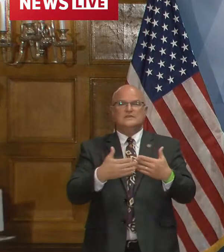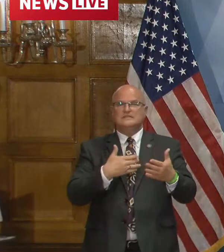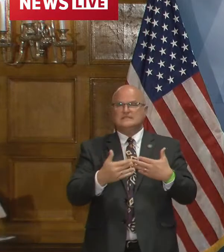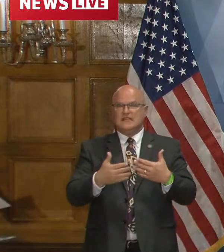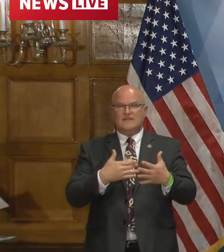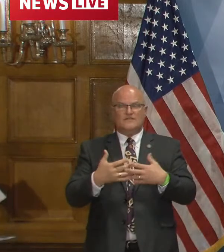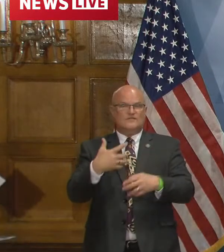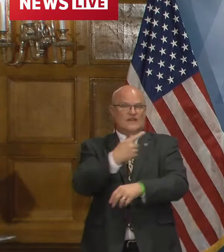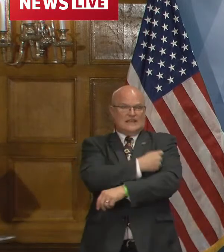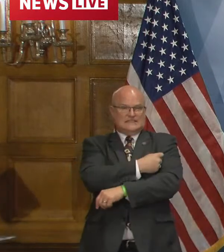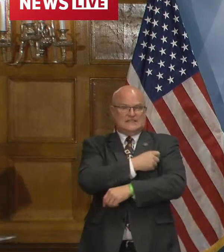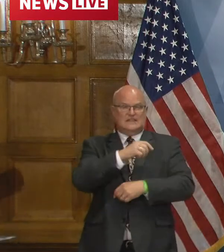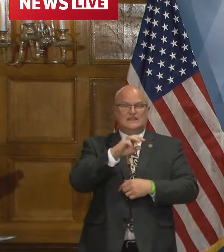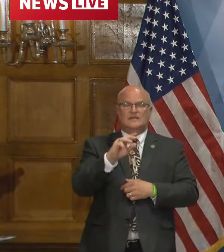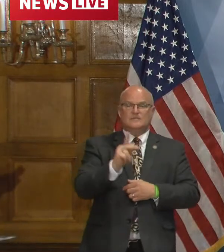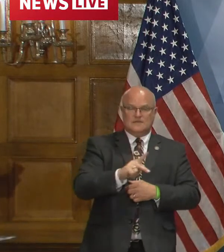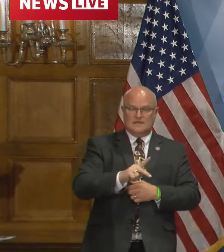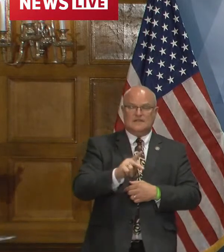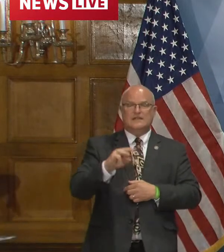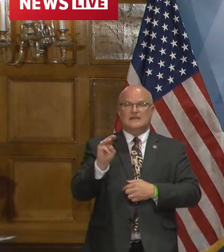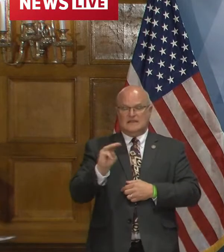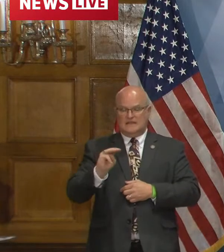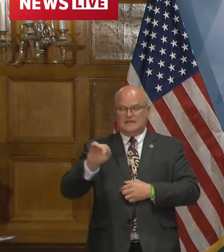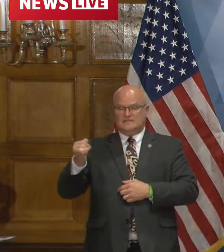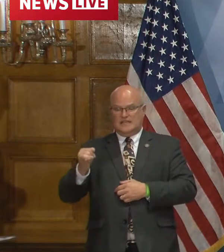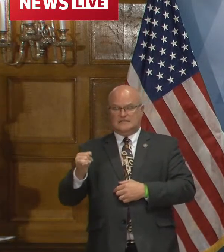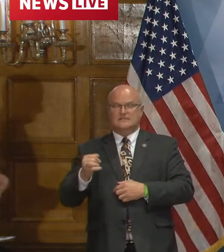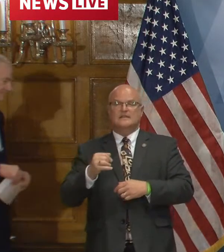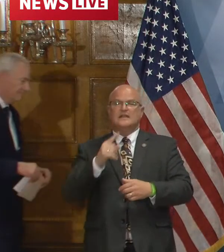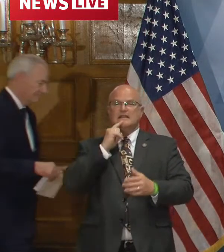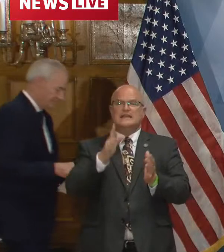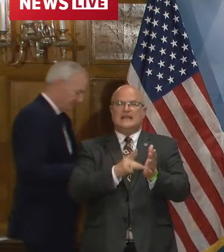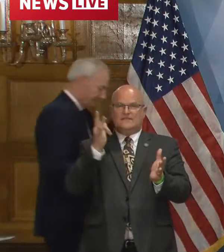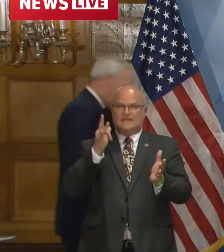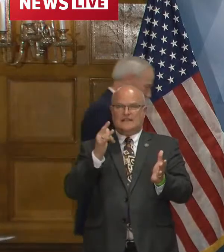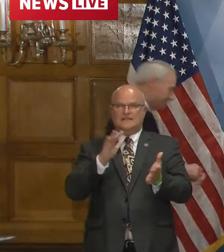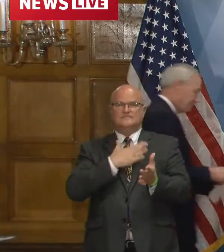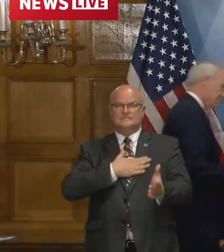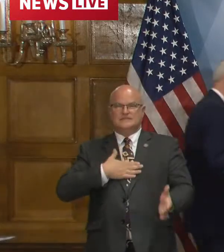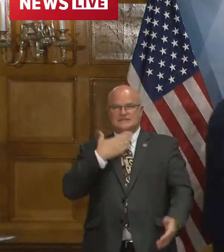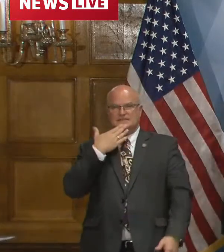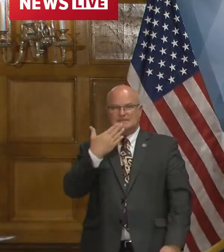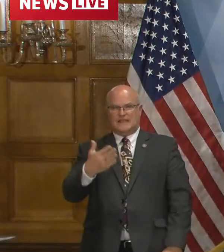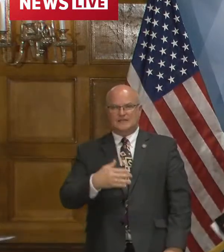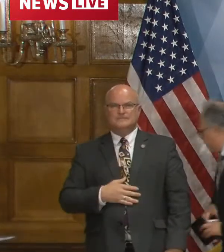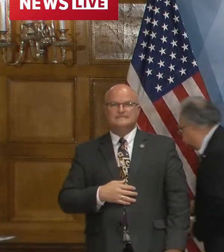you feel comfortable with, but please take advantage of that. Thank you very much. Go.